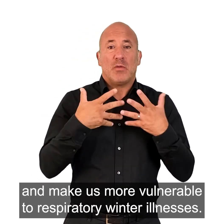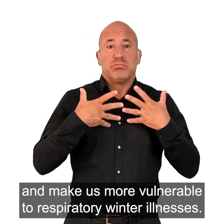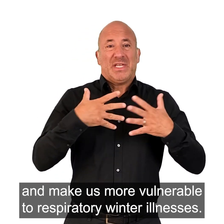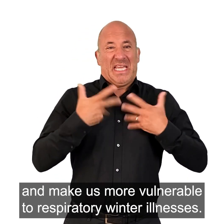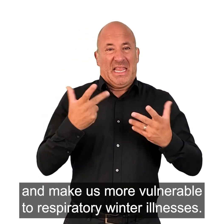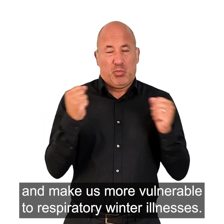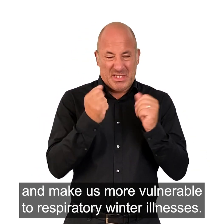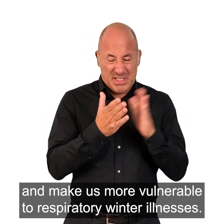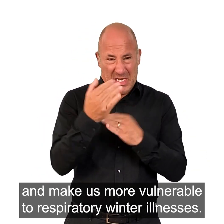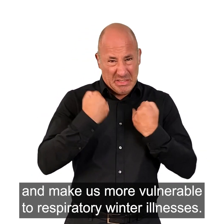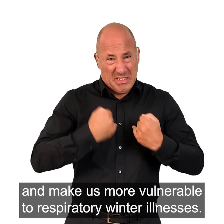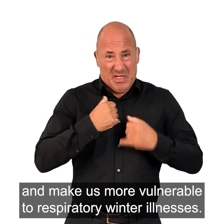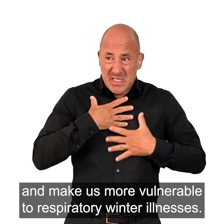respiratory winter illnesses.